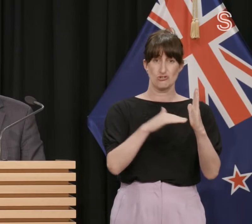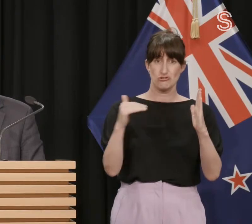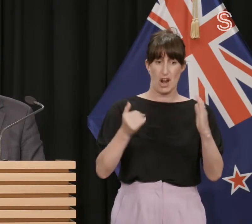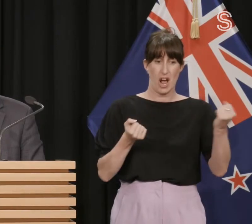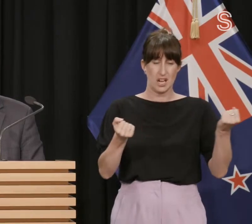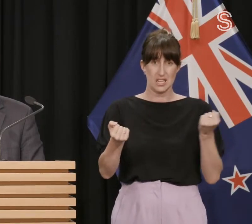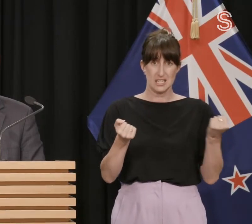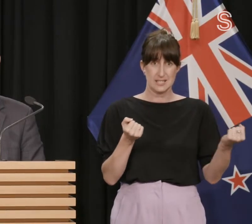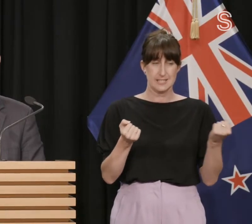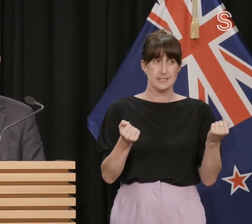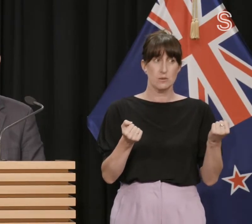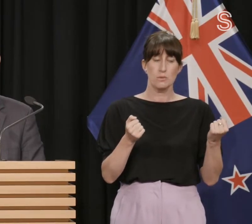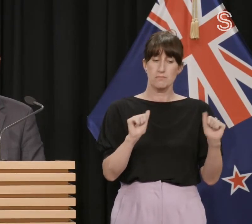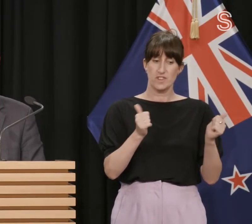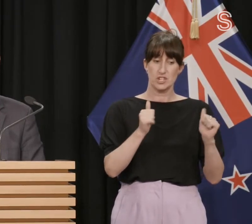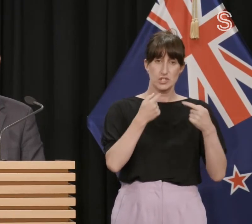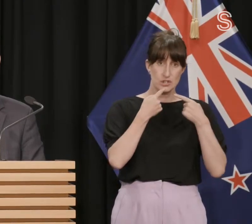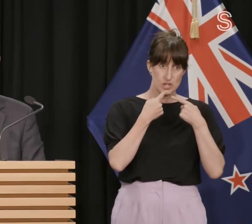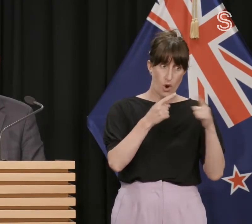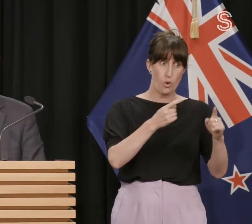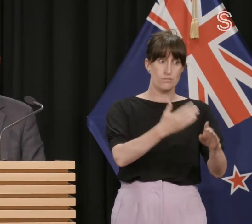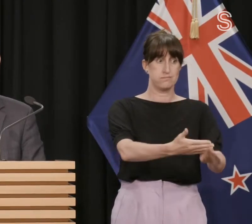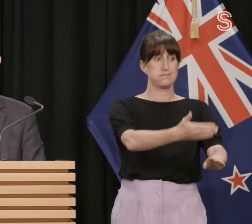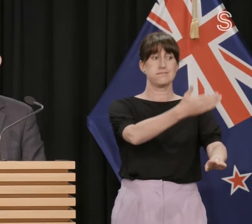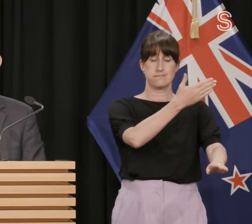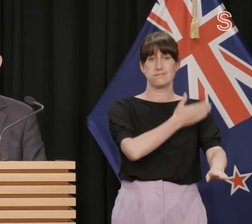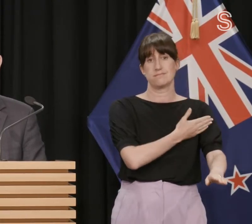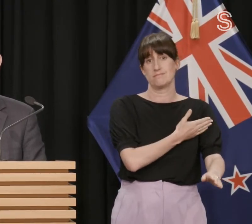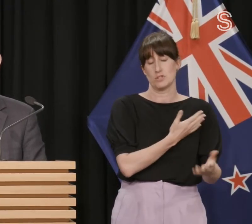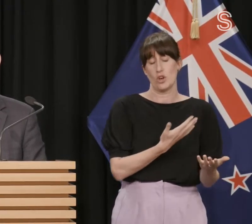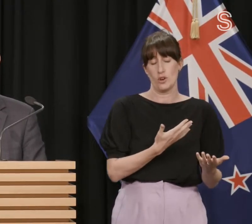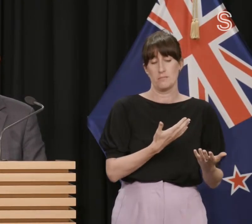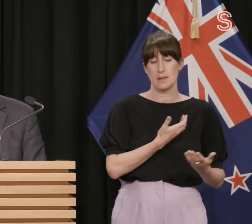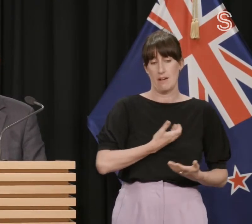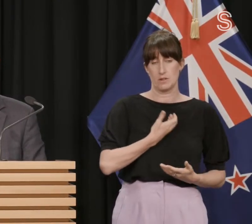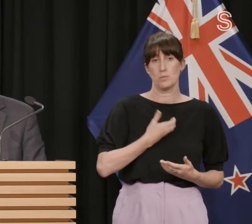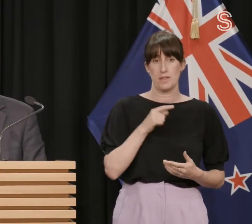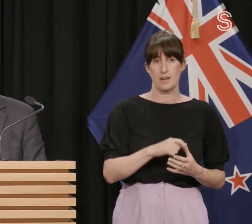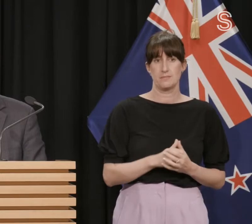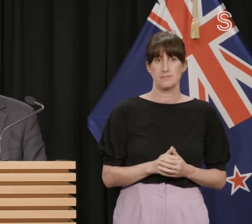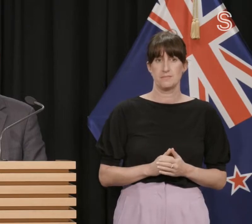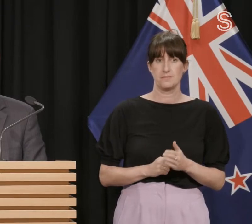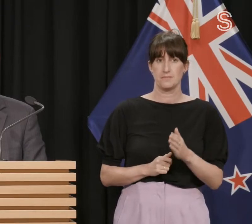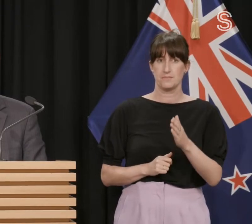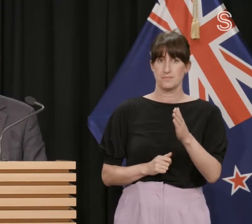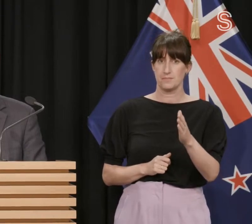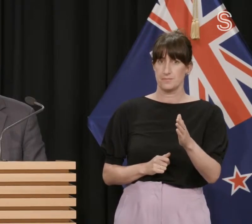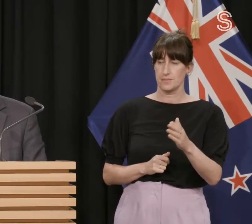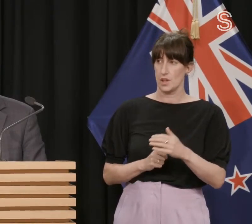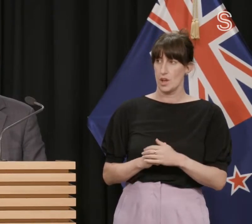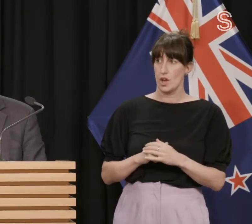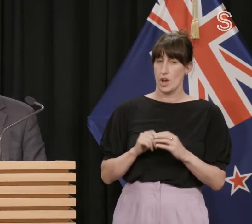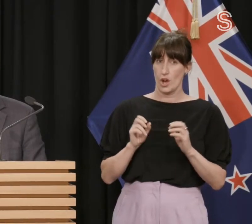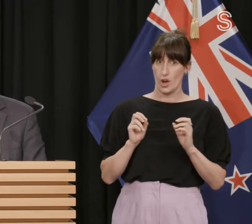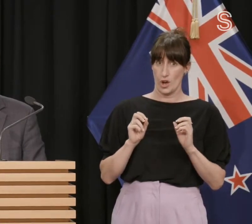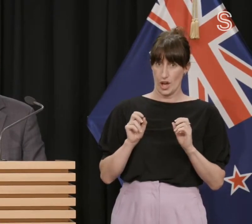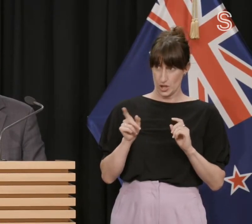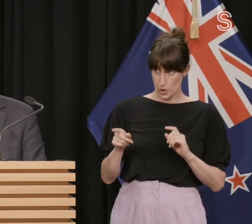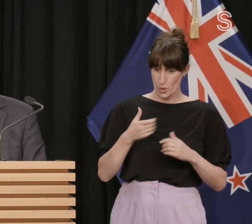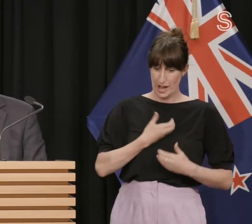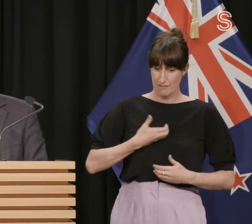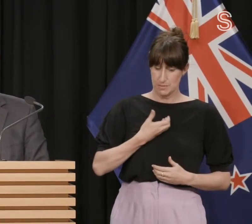given significant notice that was going to happen. Are you comfortable that support, within a week of being in the job, you've locked down all the schools in Auckland?